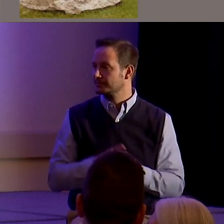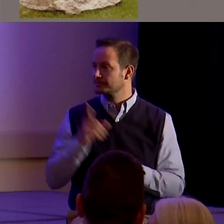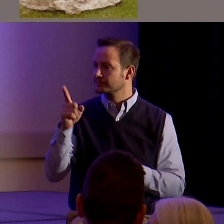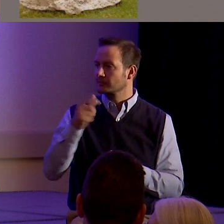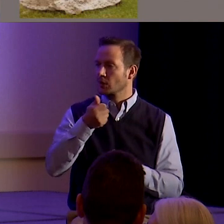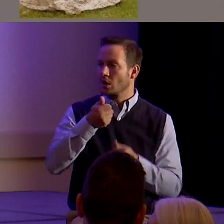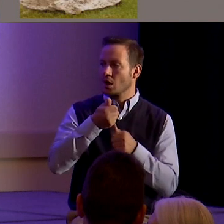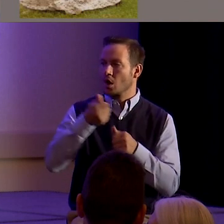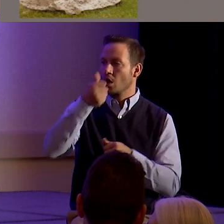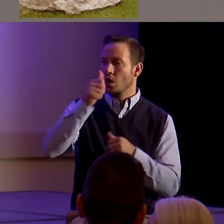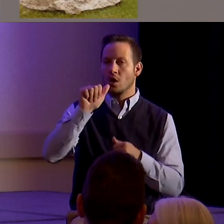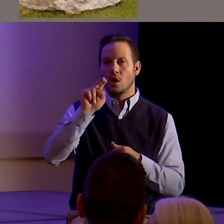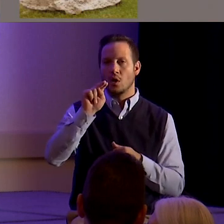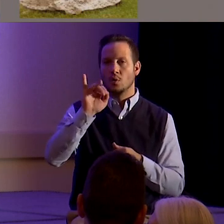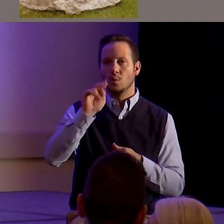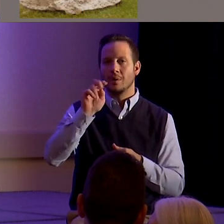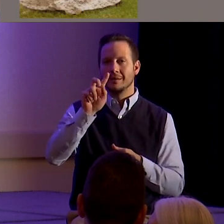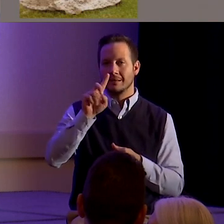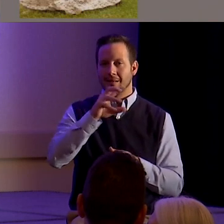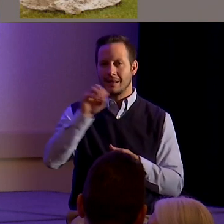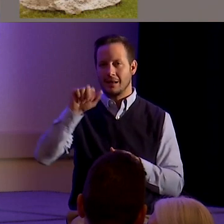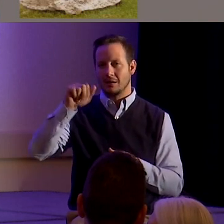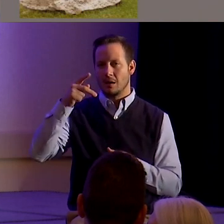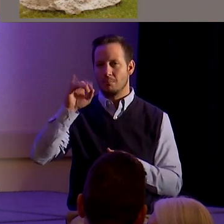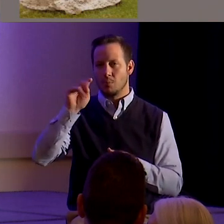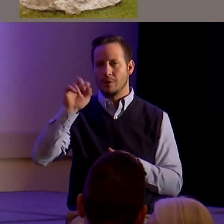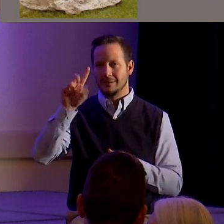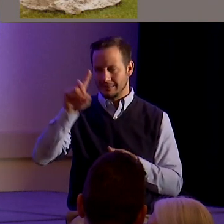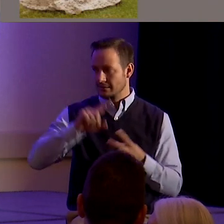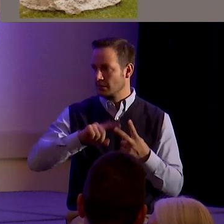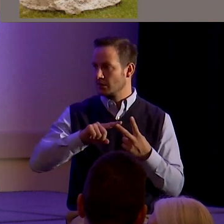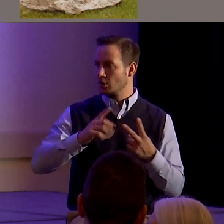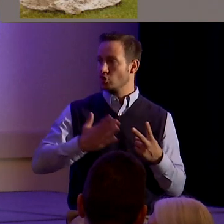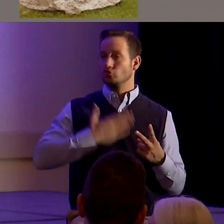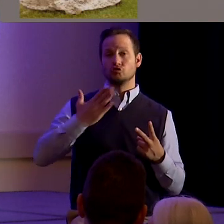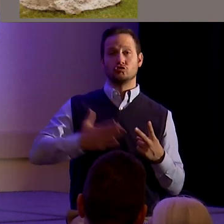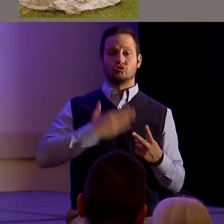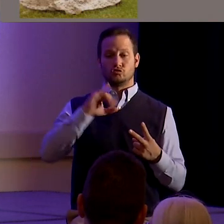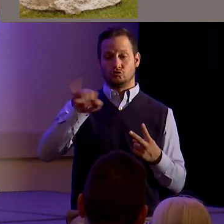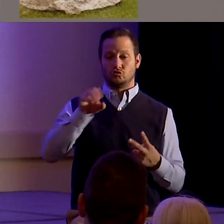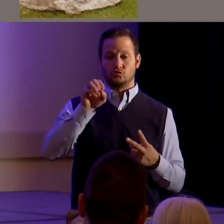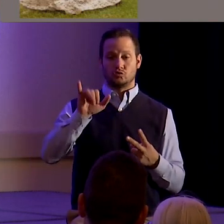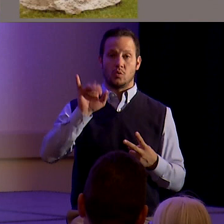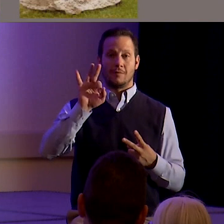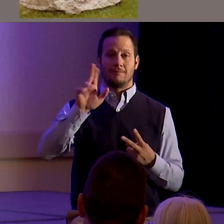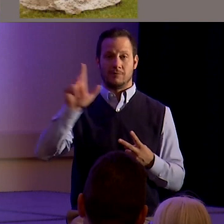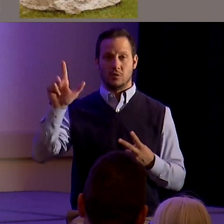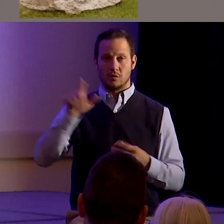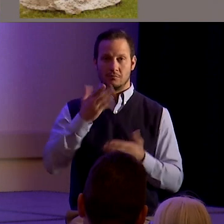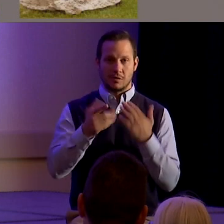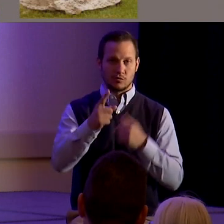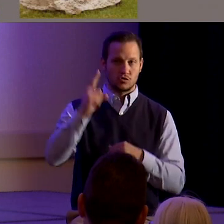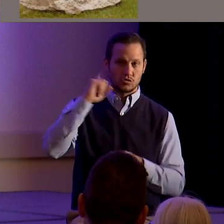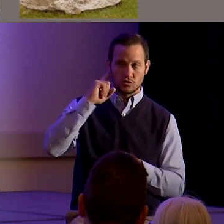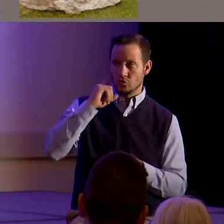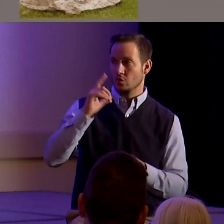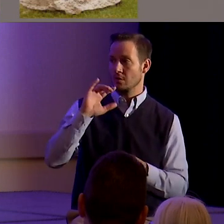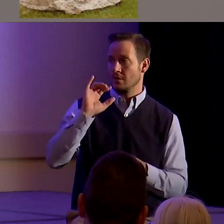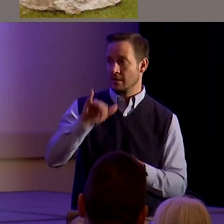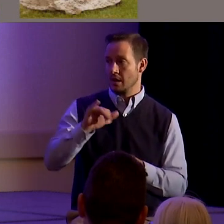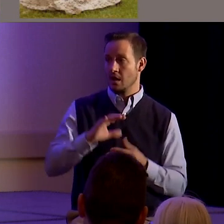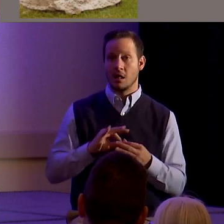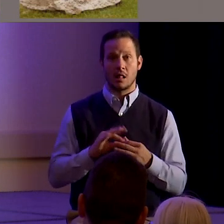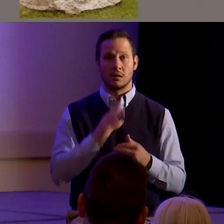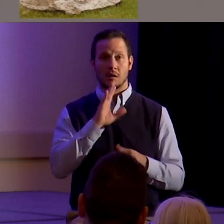appointed. I won't get into describing all of them. Joyful is one that is interesting. If you guys hear people, especially inerrant word fundamentalist types, talking